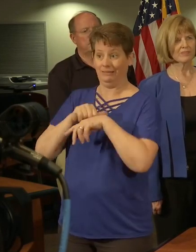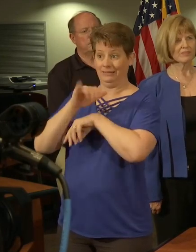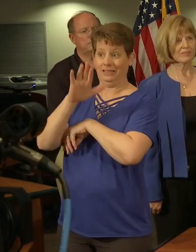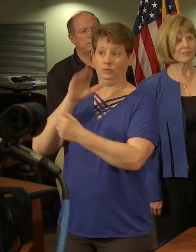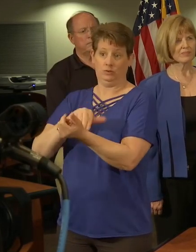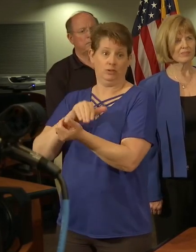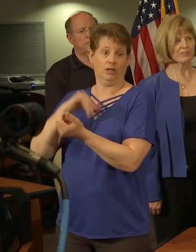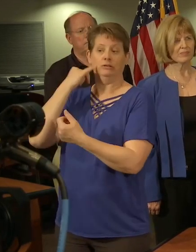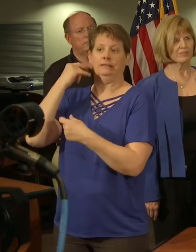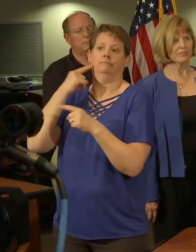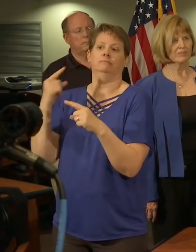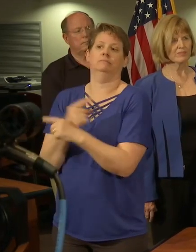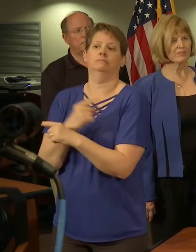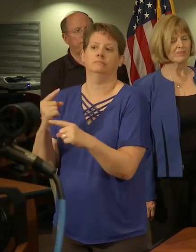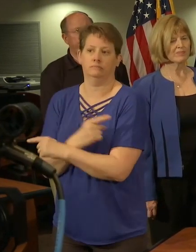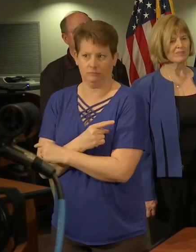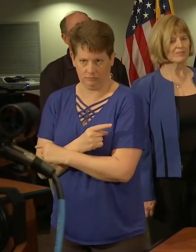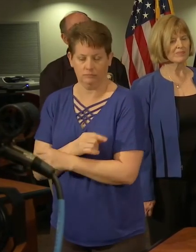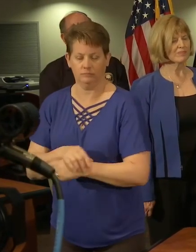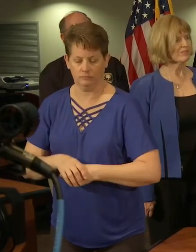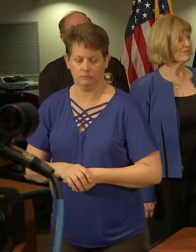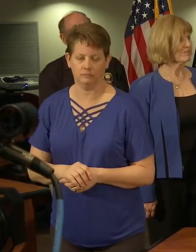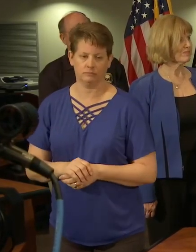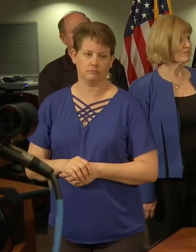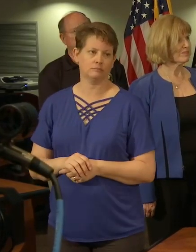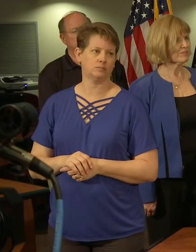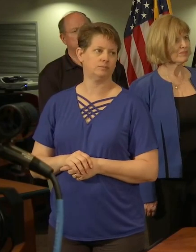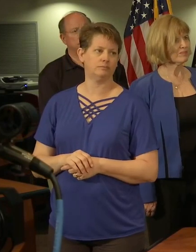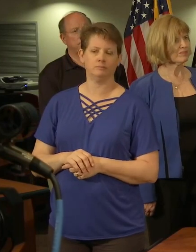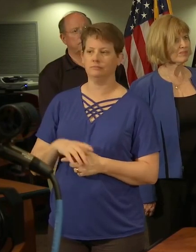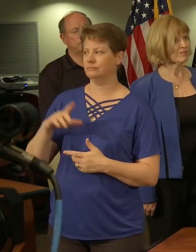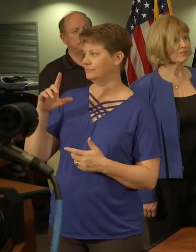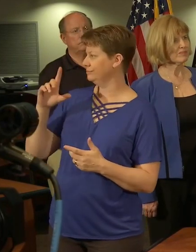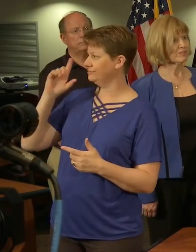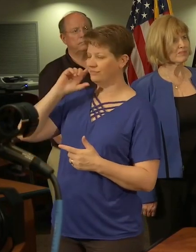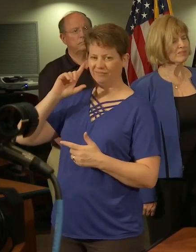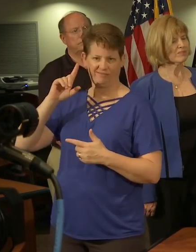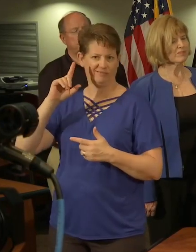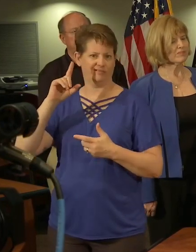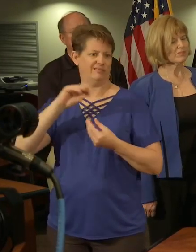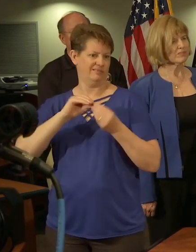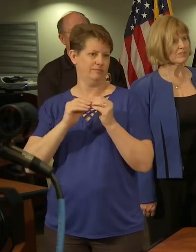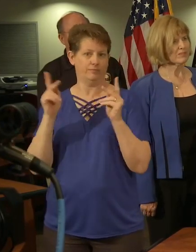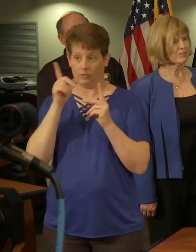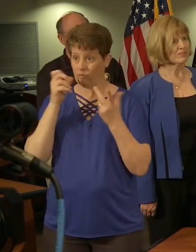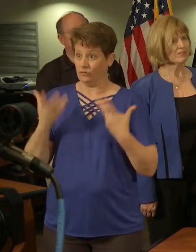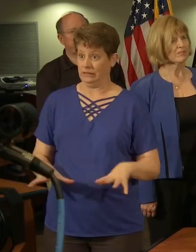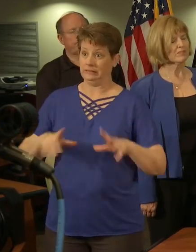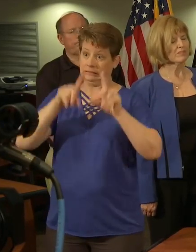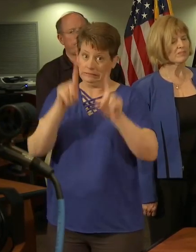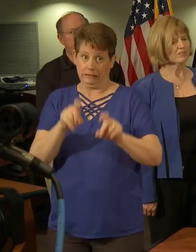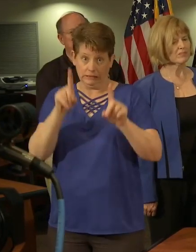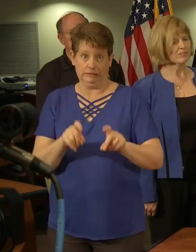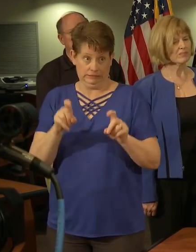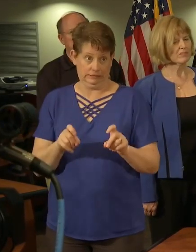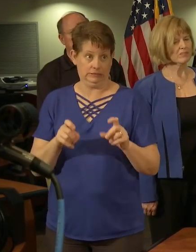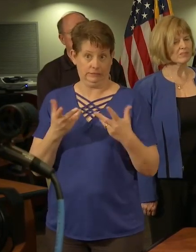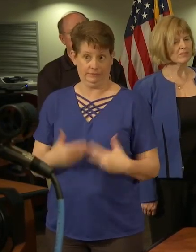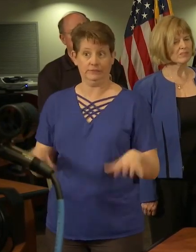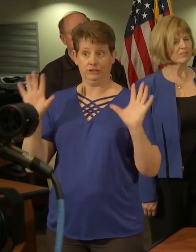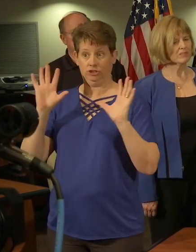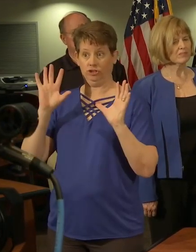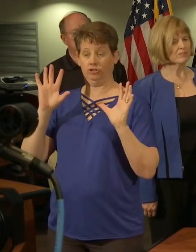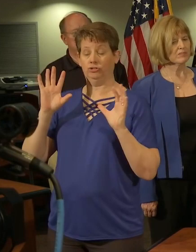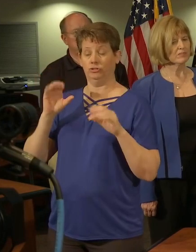if it indicates that they may have it. You heard the numbers of those who have been tested after they have